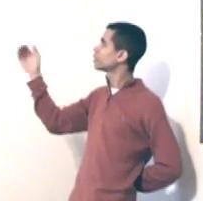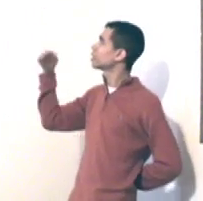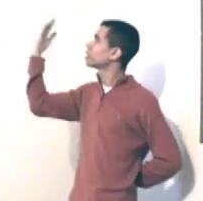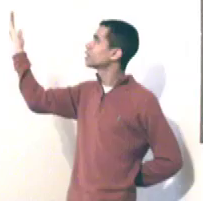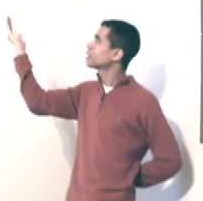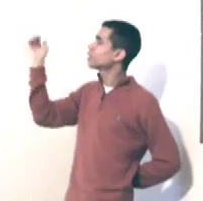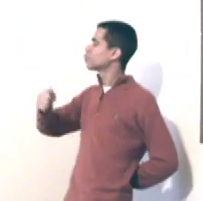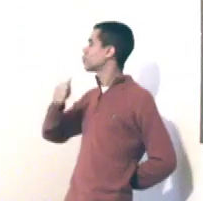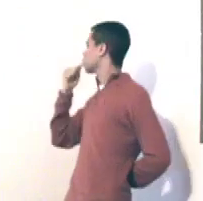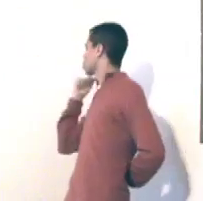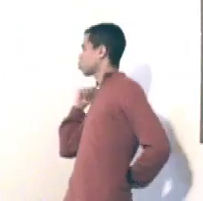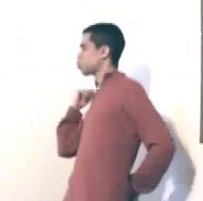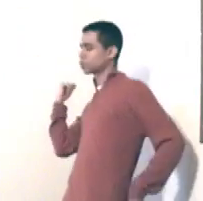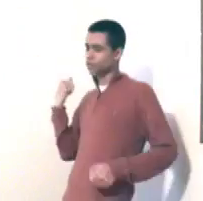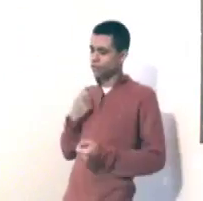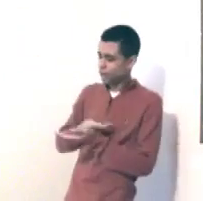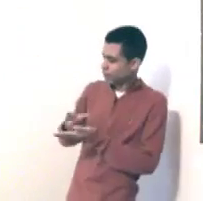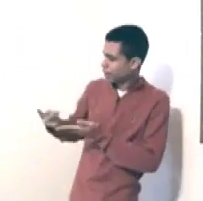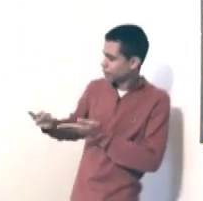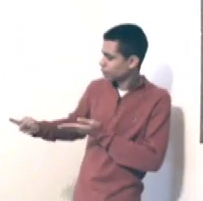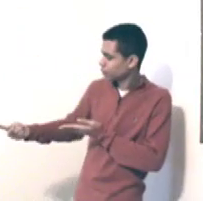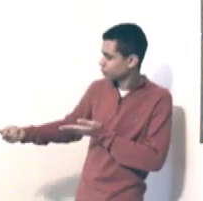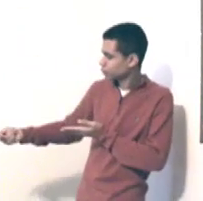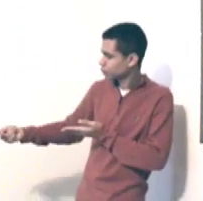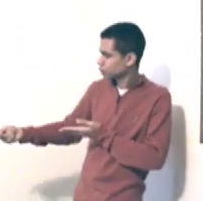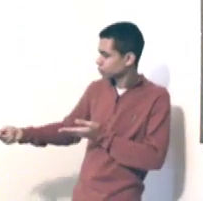he won't fail.